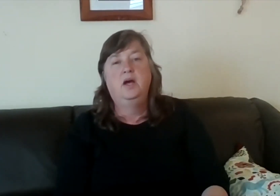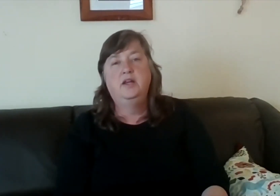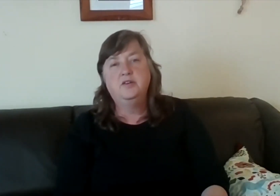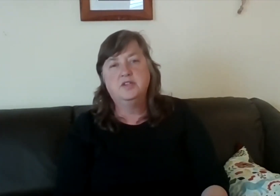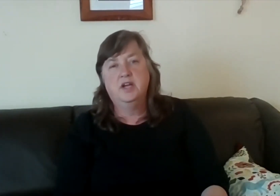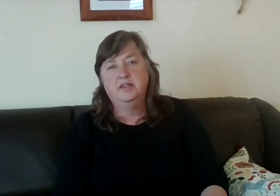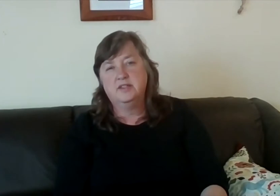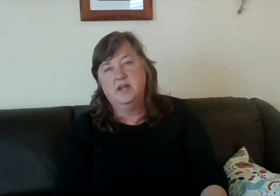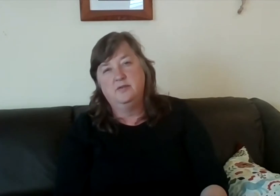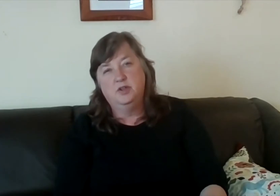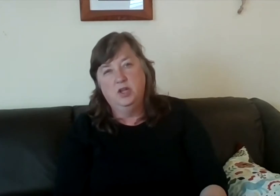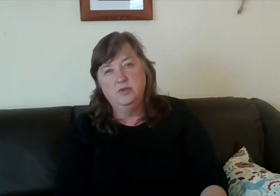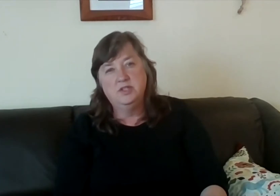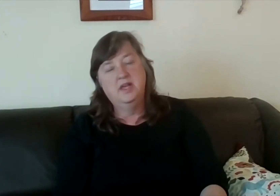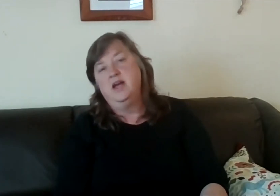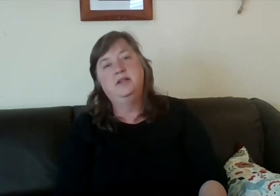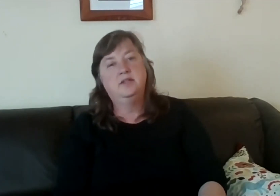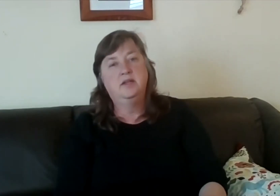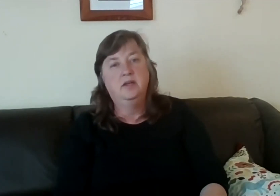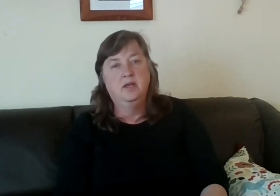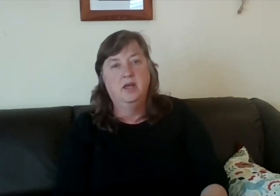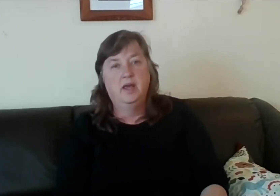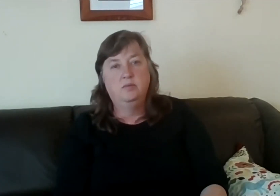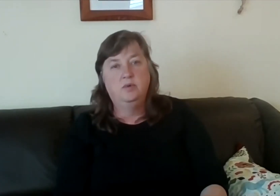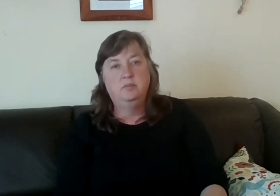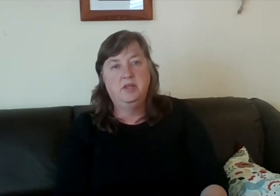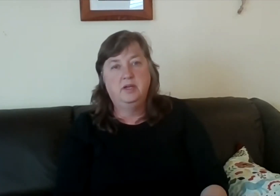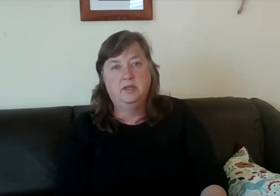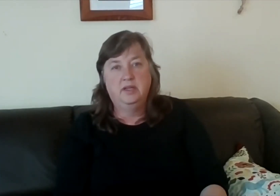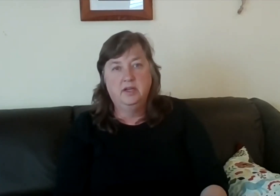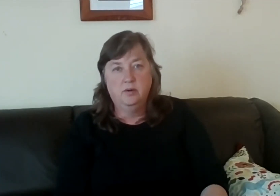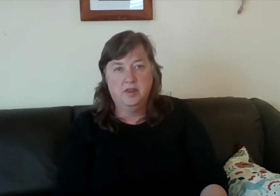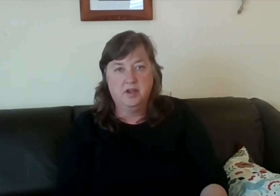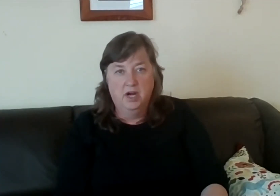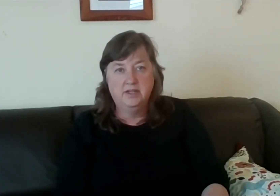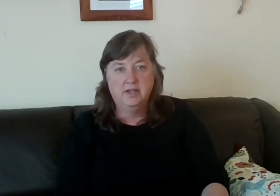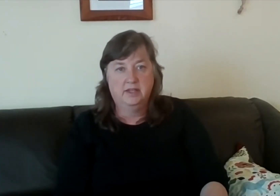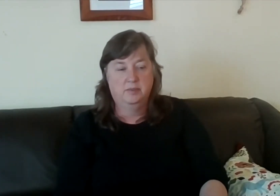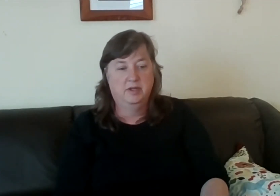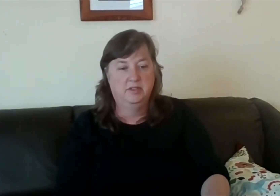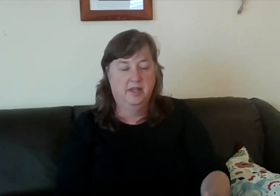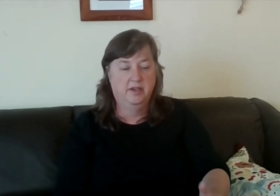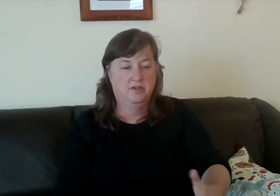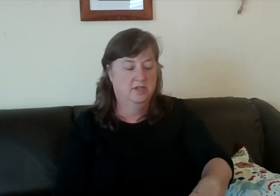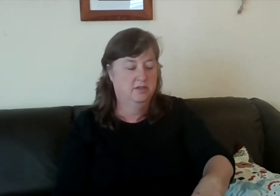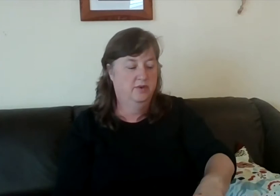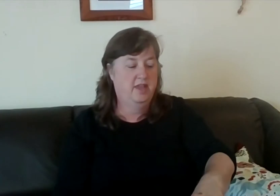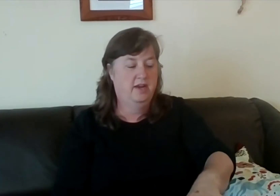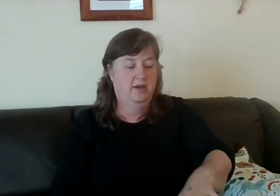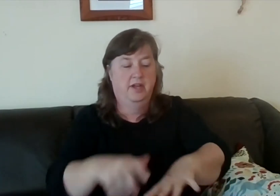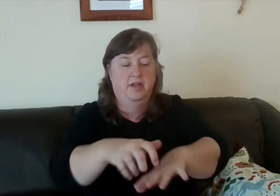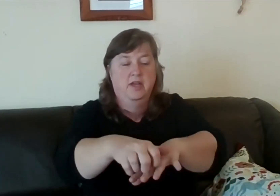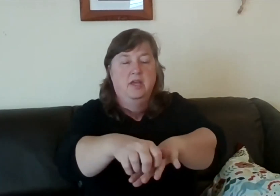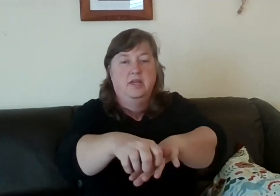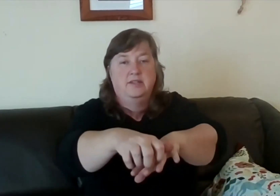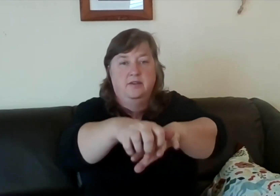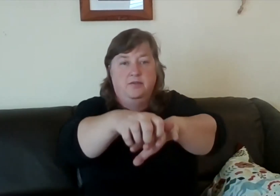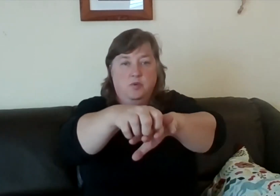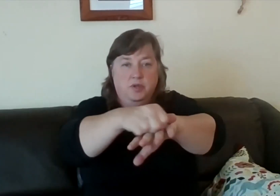Another sign that's kind of close to that and would be clear with context, but I'll tell you just because we're in that area, is if you put on